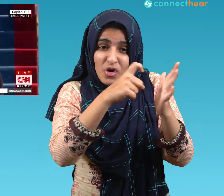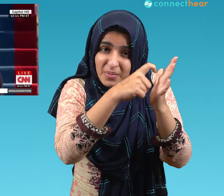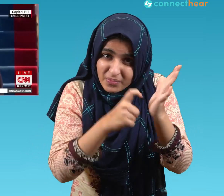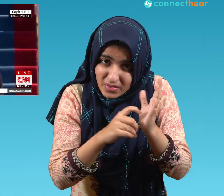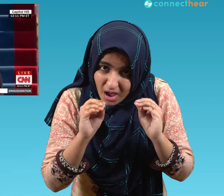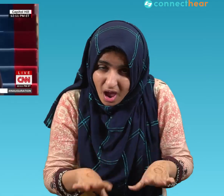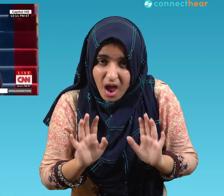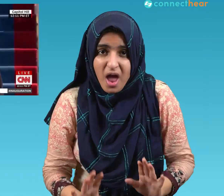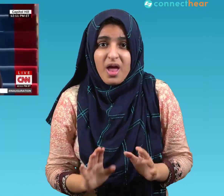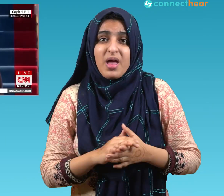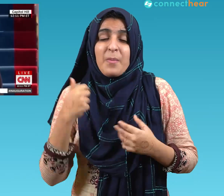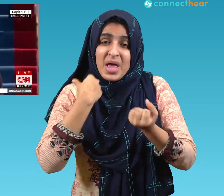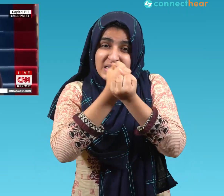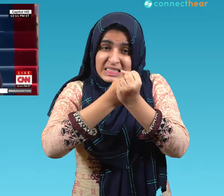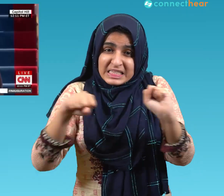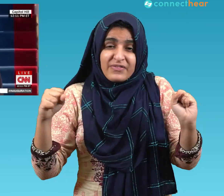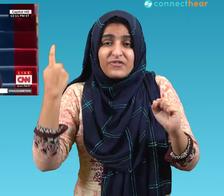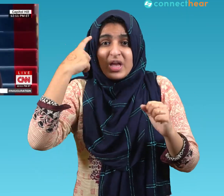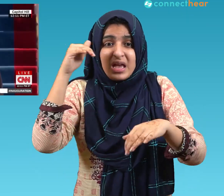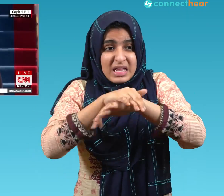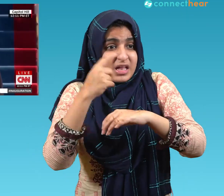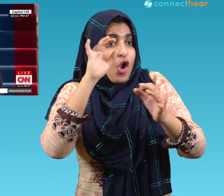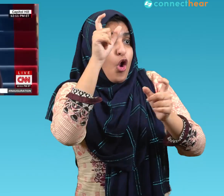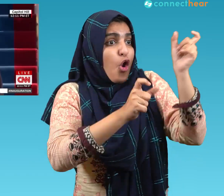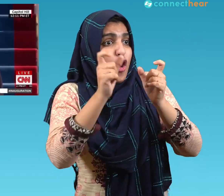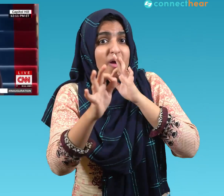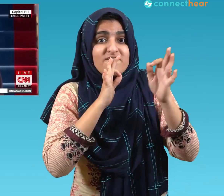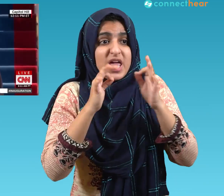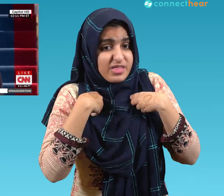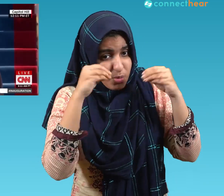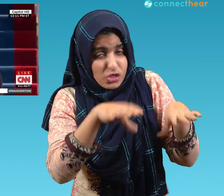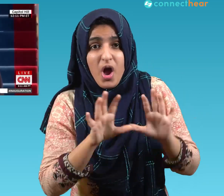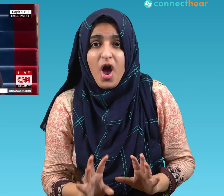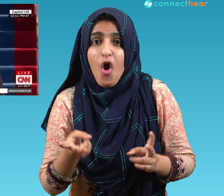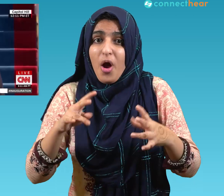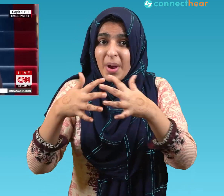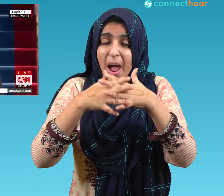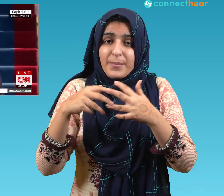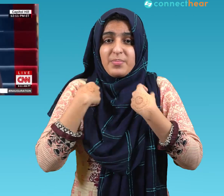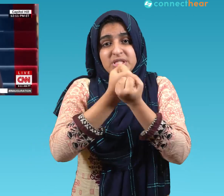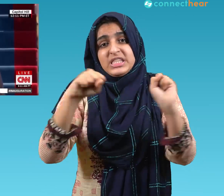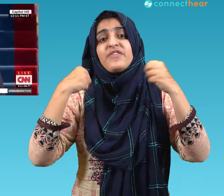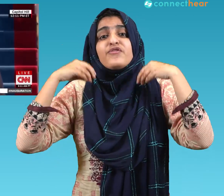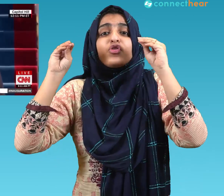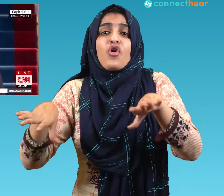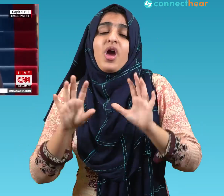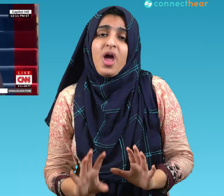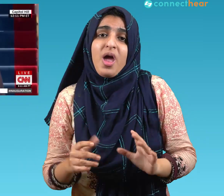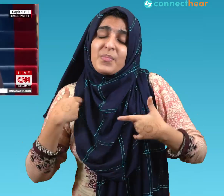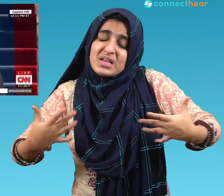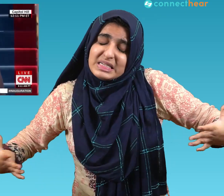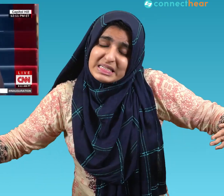I'll defend our democracy. I'll defend America. and will give all of